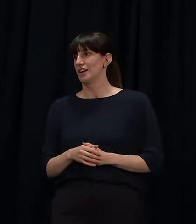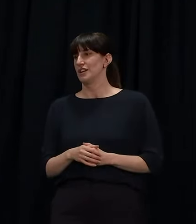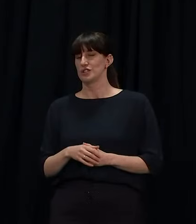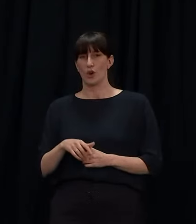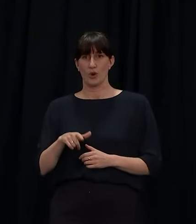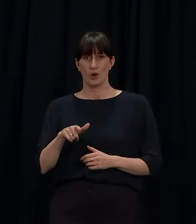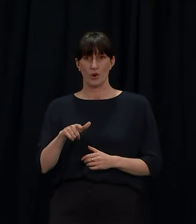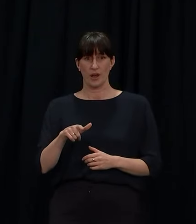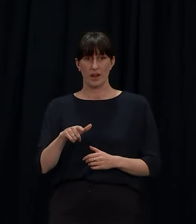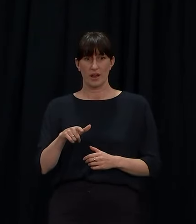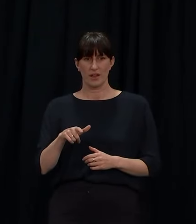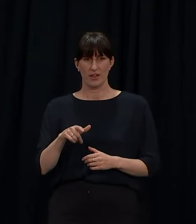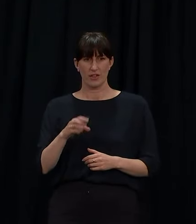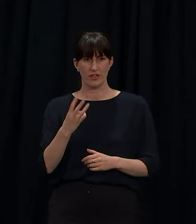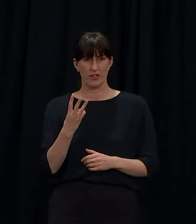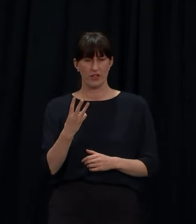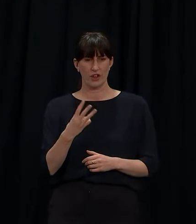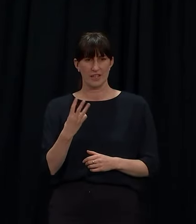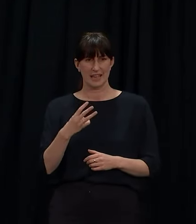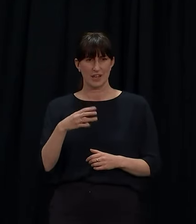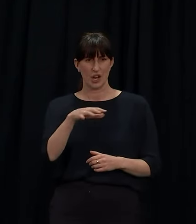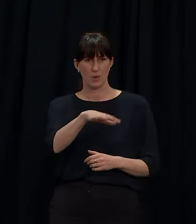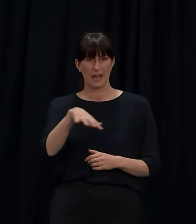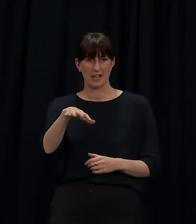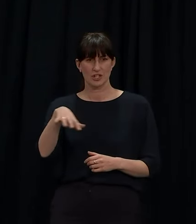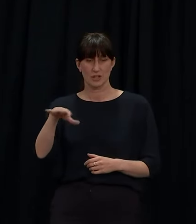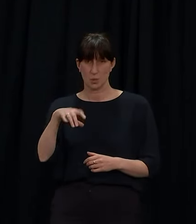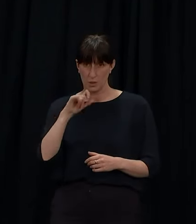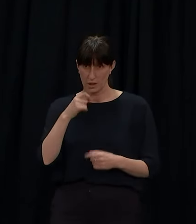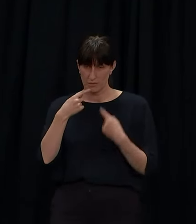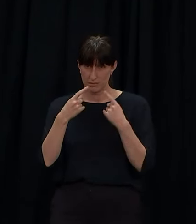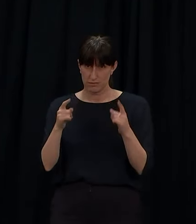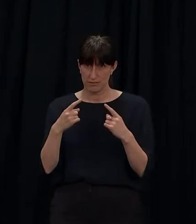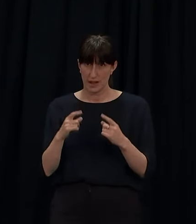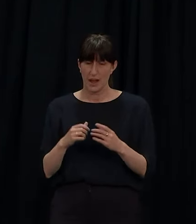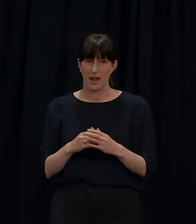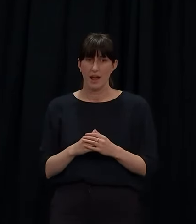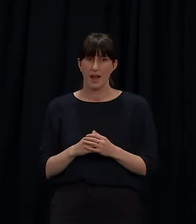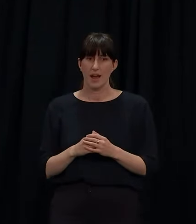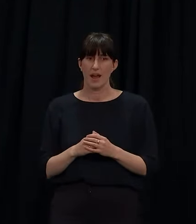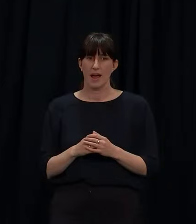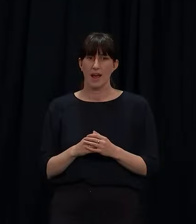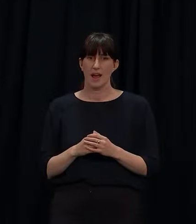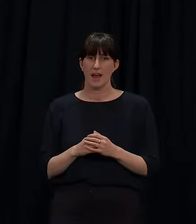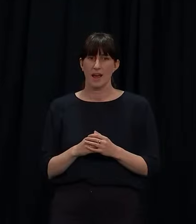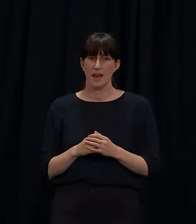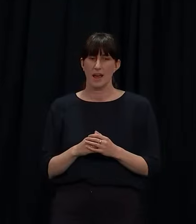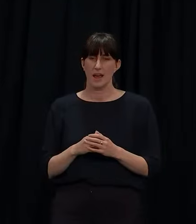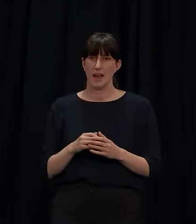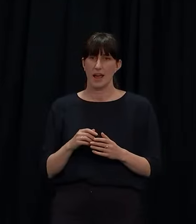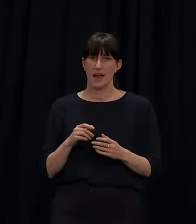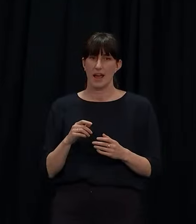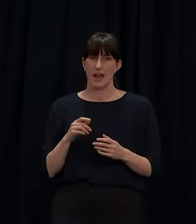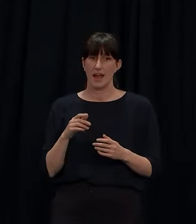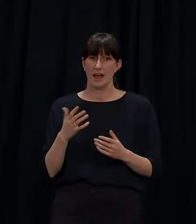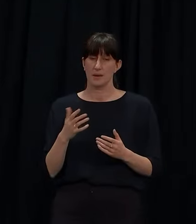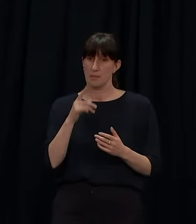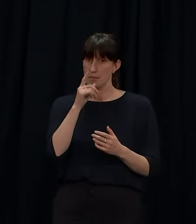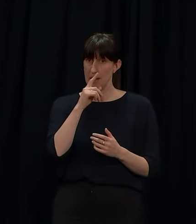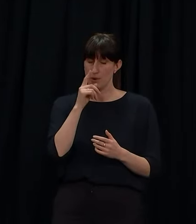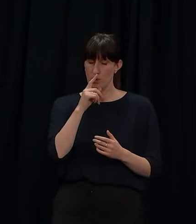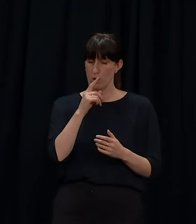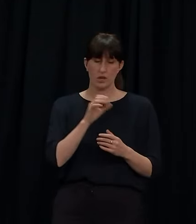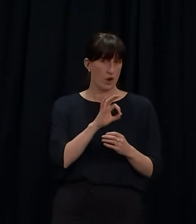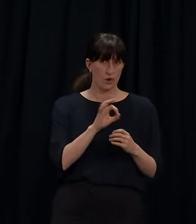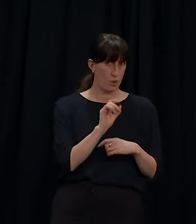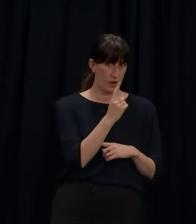also, do you know how many of the contacts who live outside of Auckland and other regions have had tests so far and